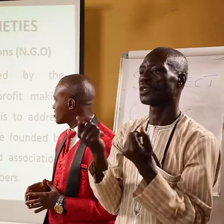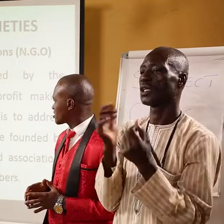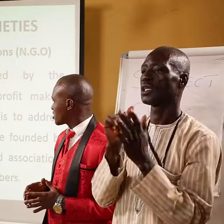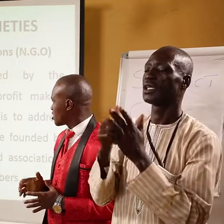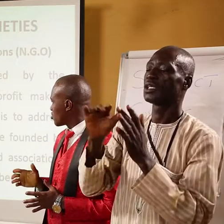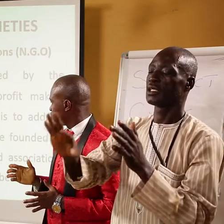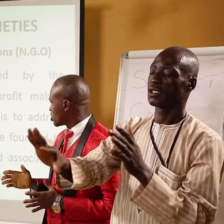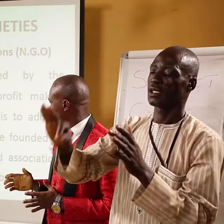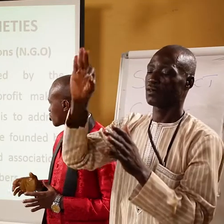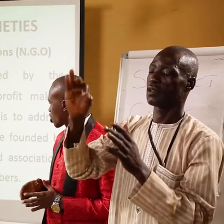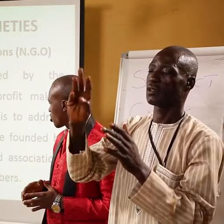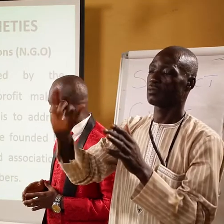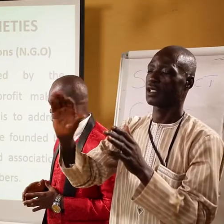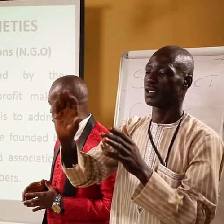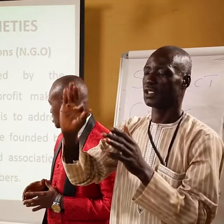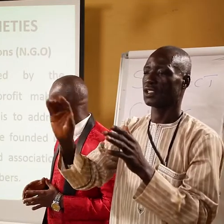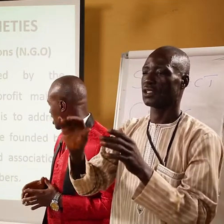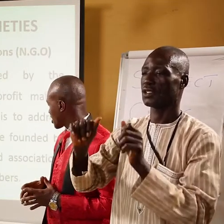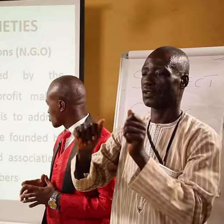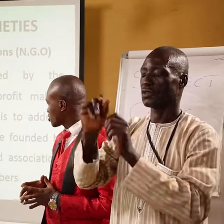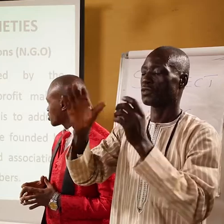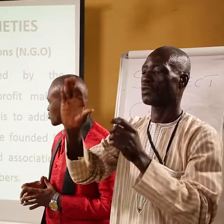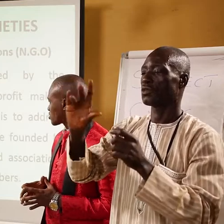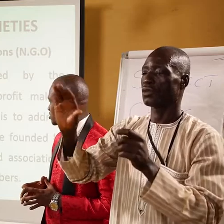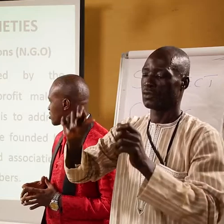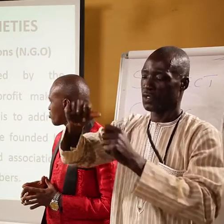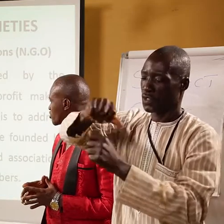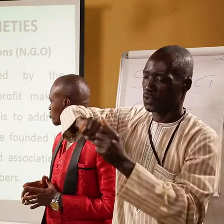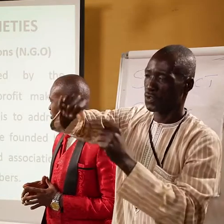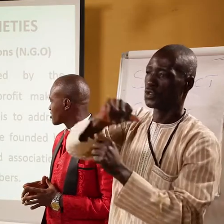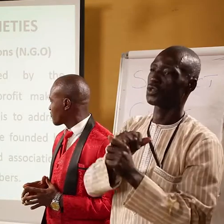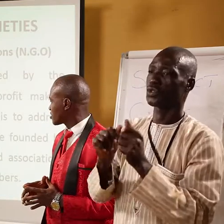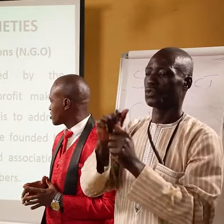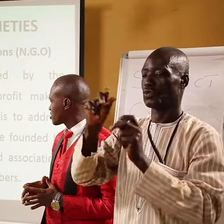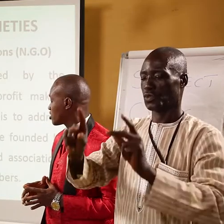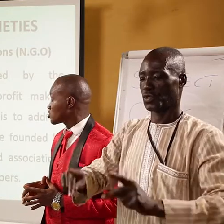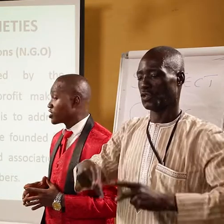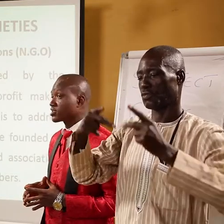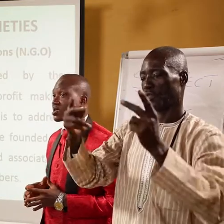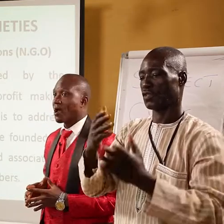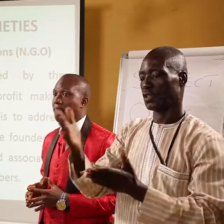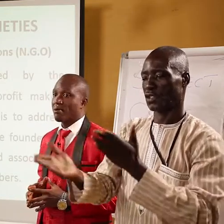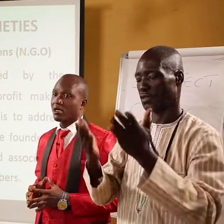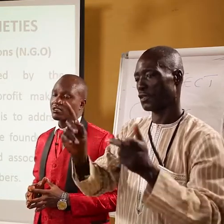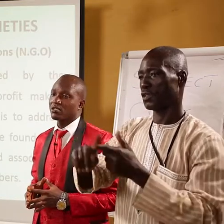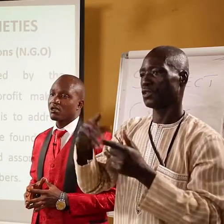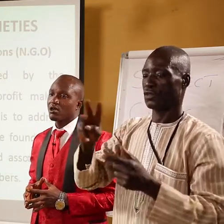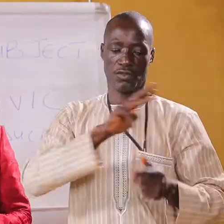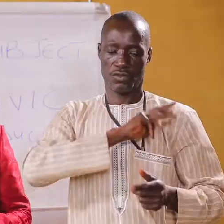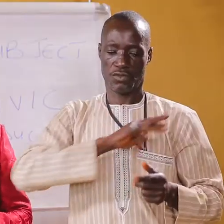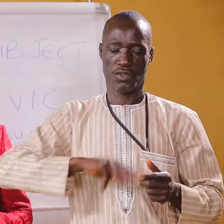by citizens, which includes clubs and associations which provide services to its